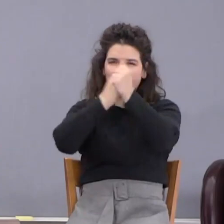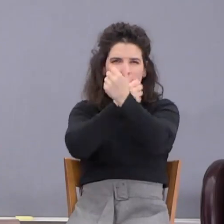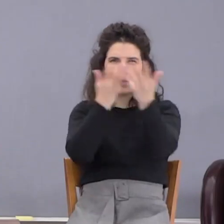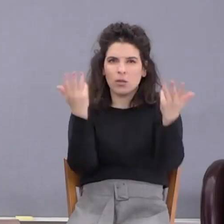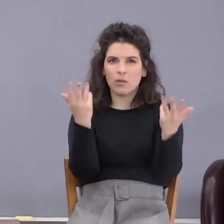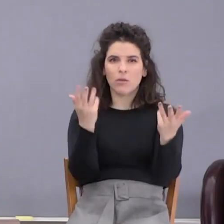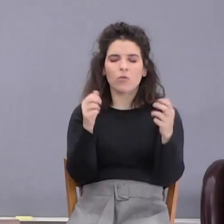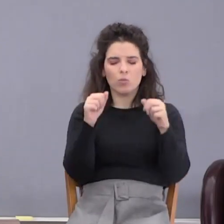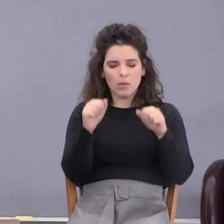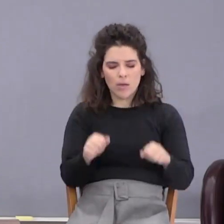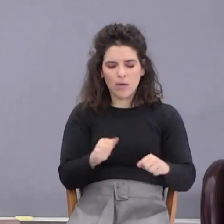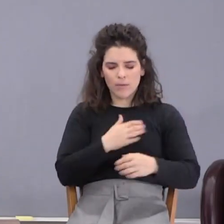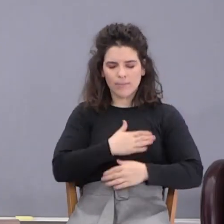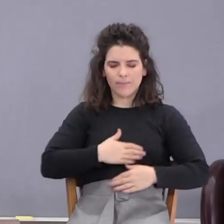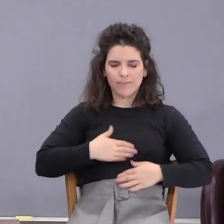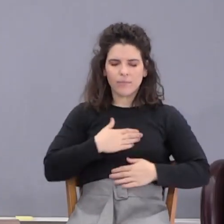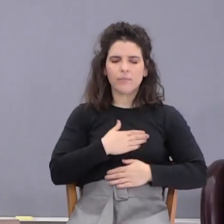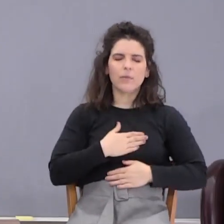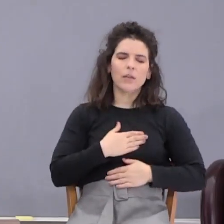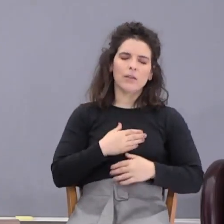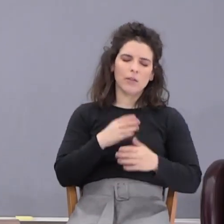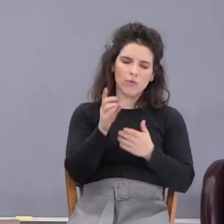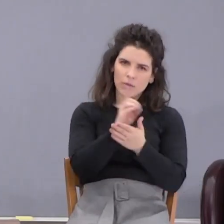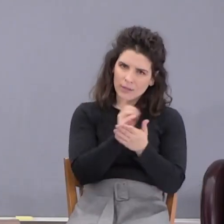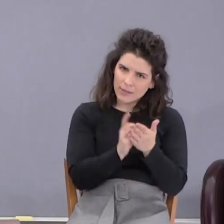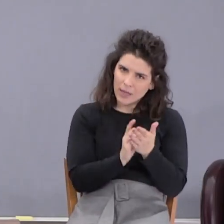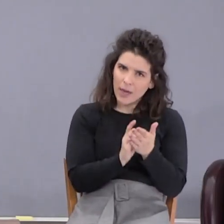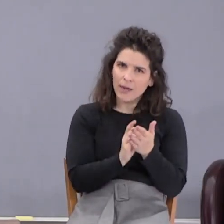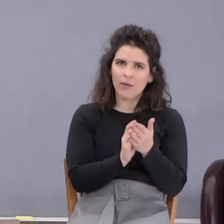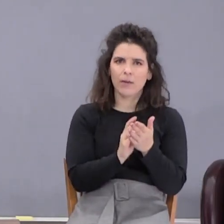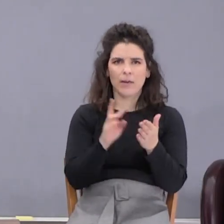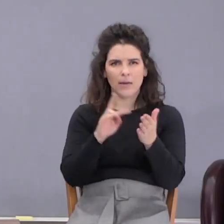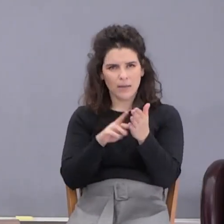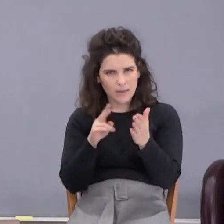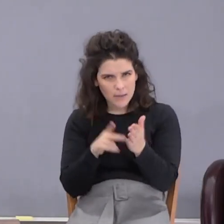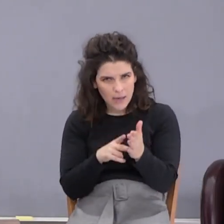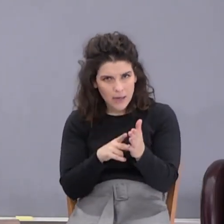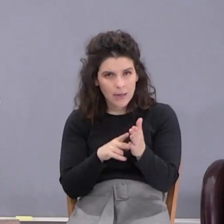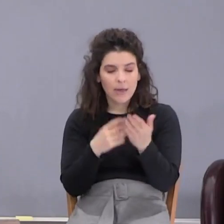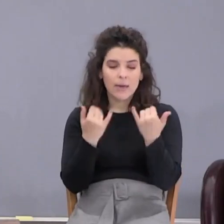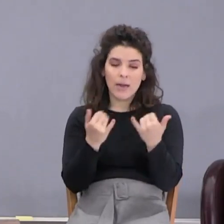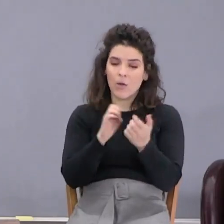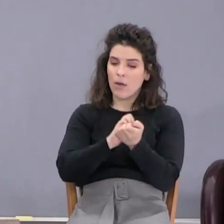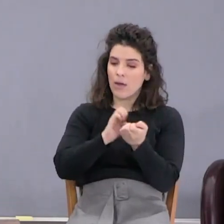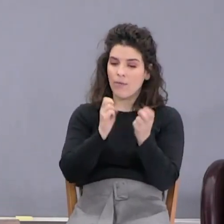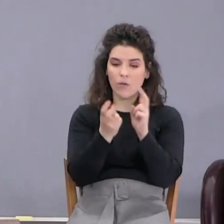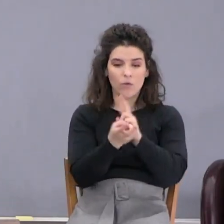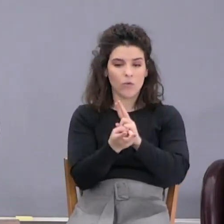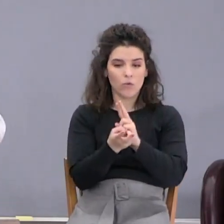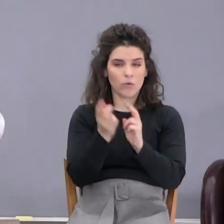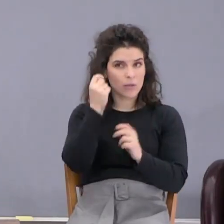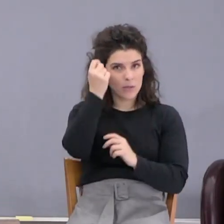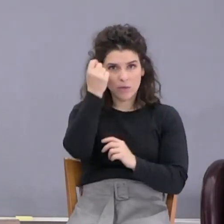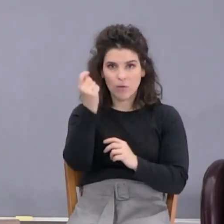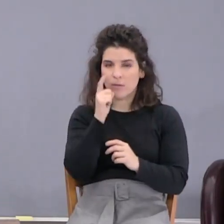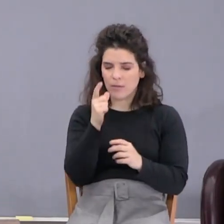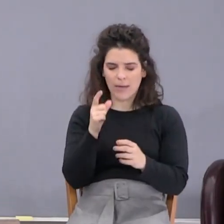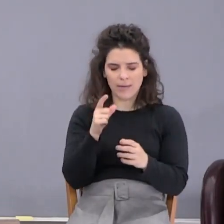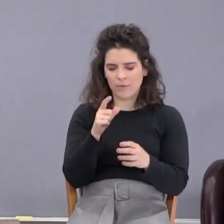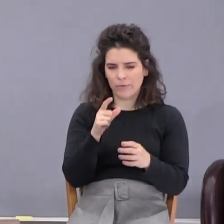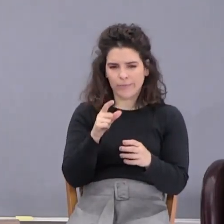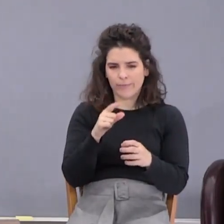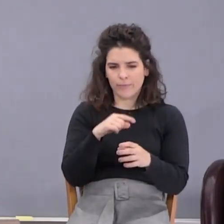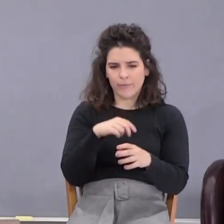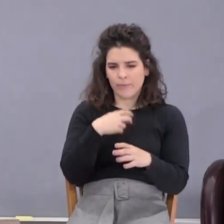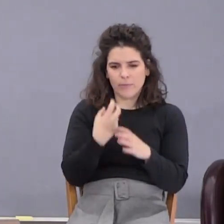is deliberate intent and design. Now, evolutionary theory, and our purpose is not to engage in